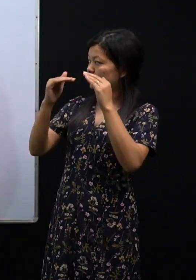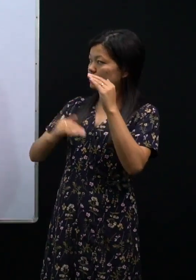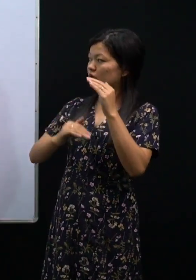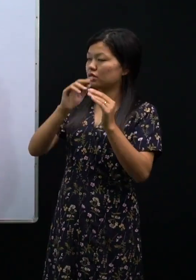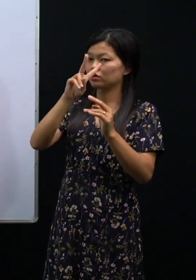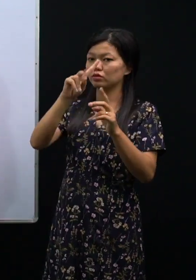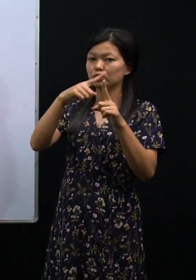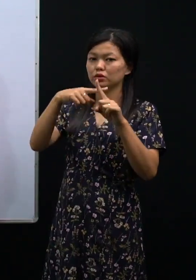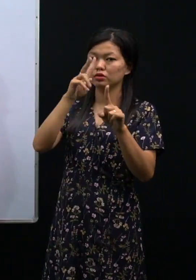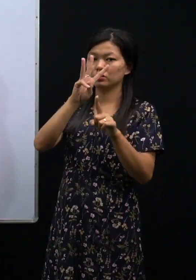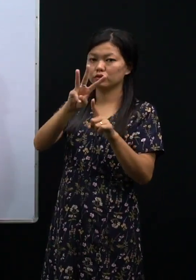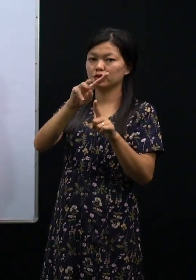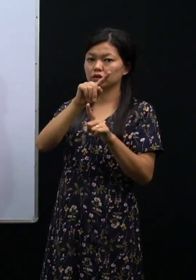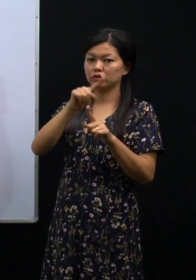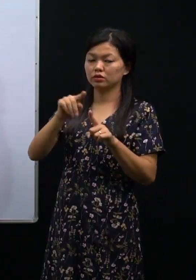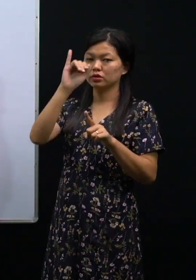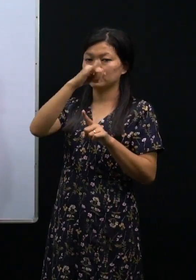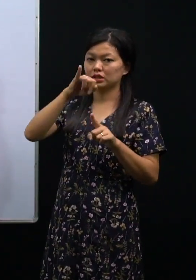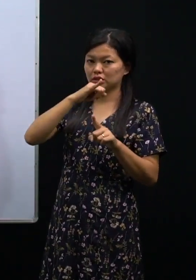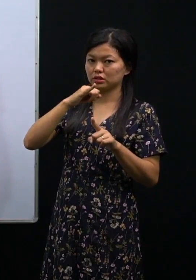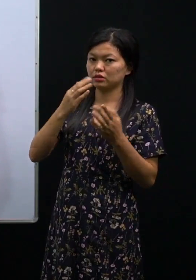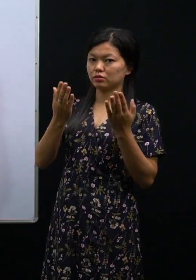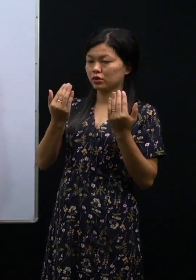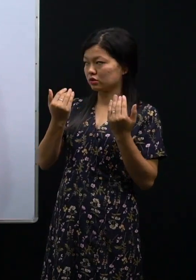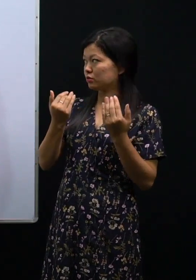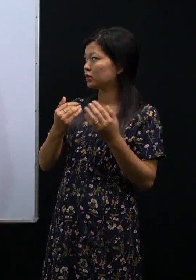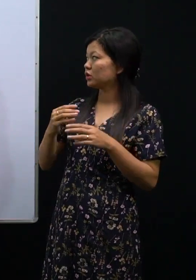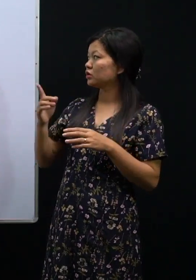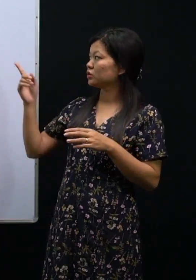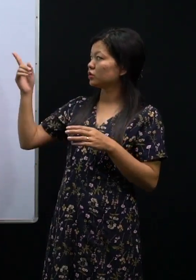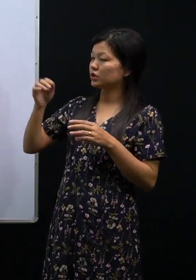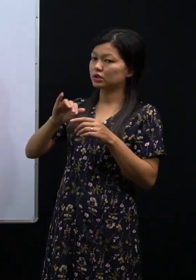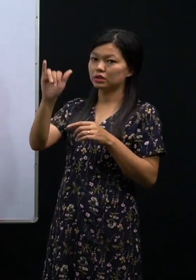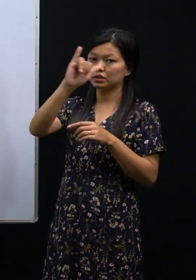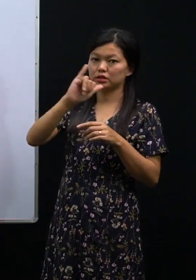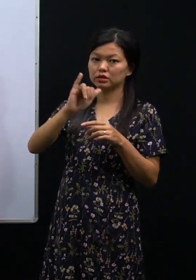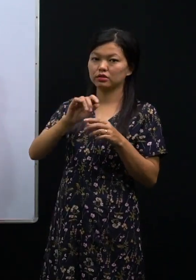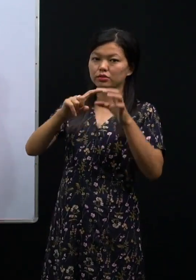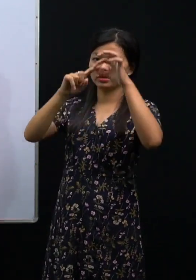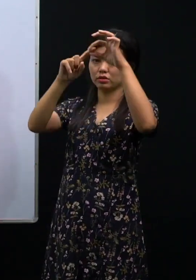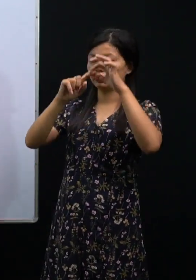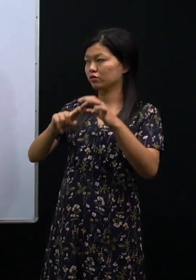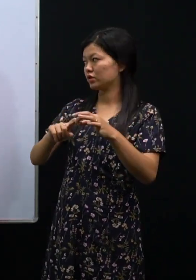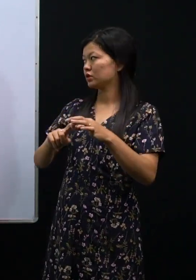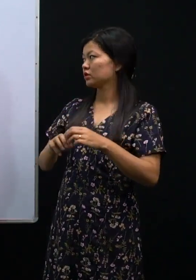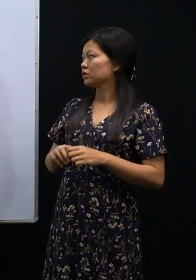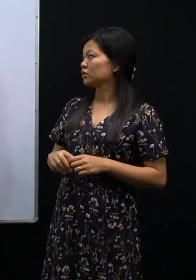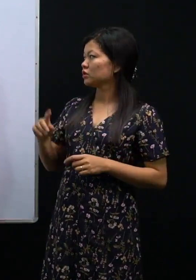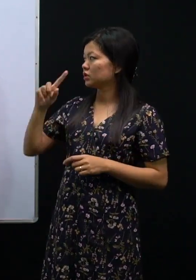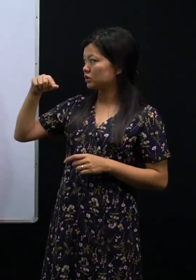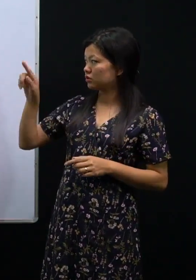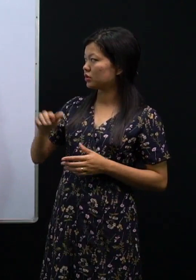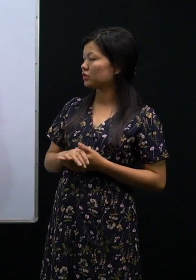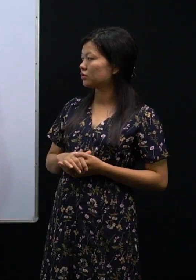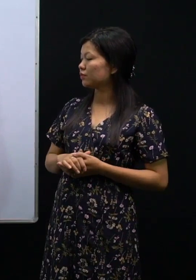whole square. 3x and y whole square. What sign you have to do? Depend on product sign. What is the